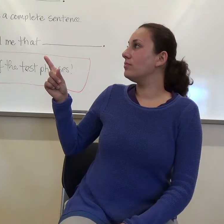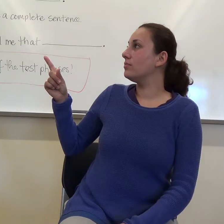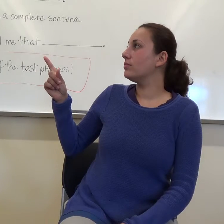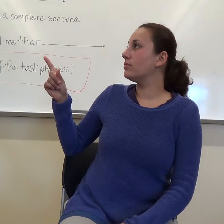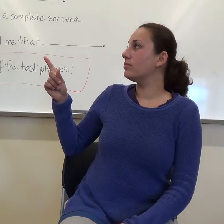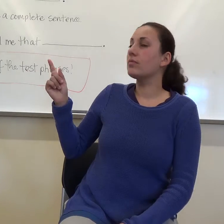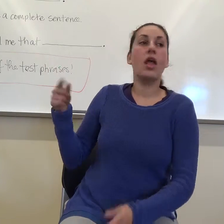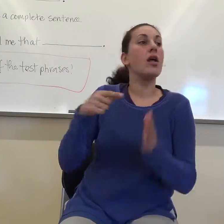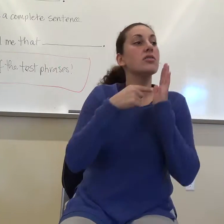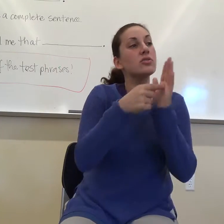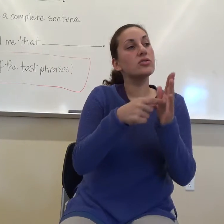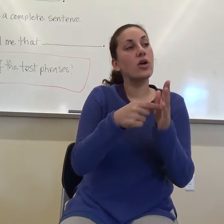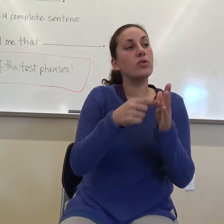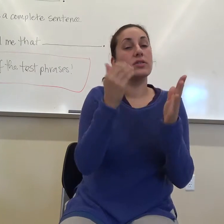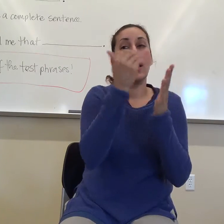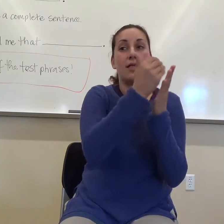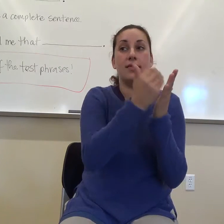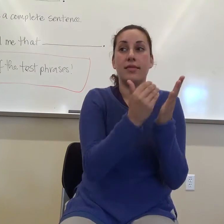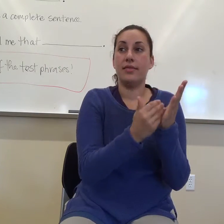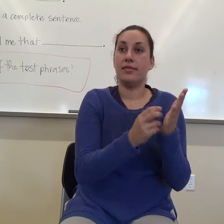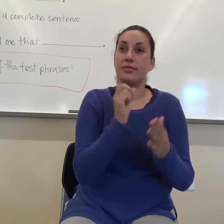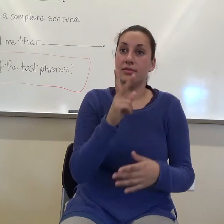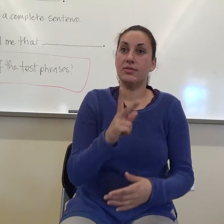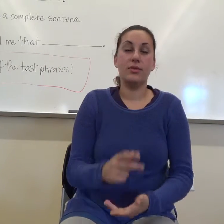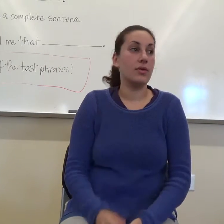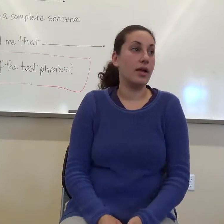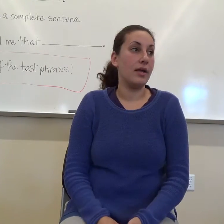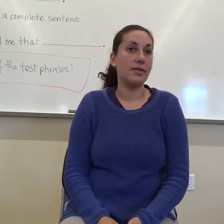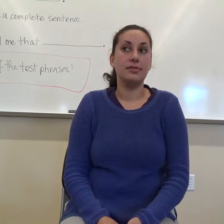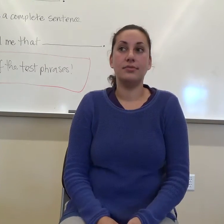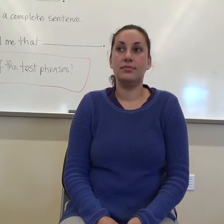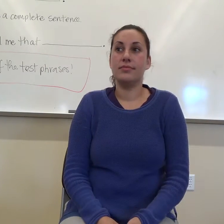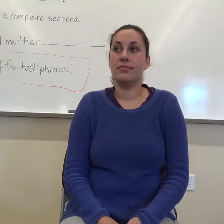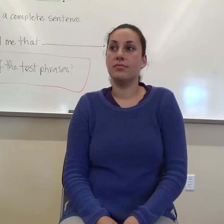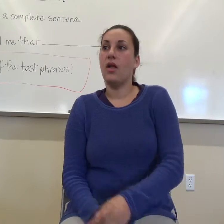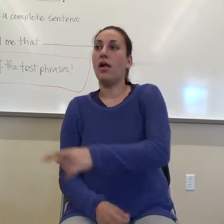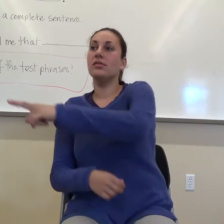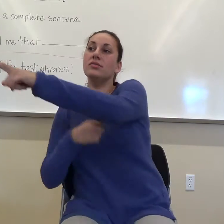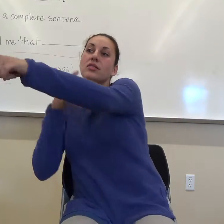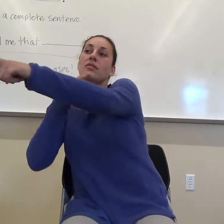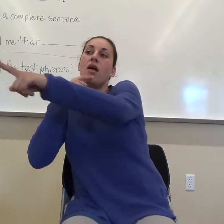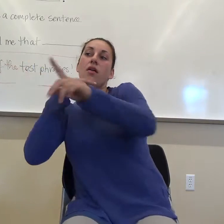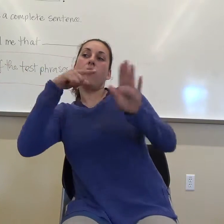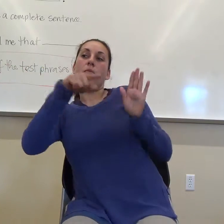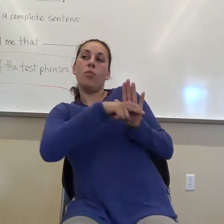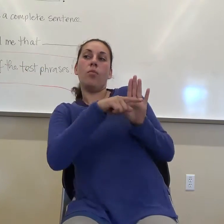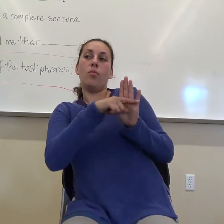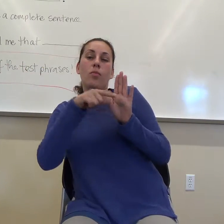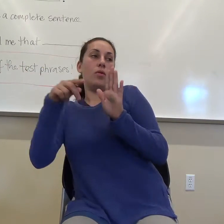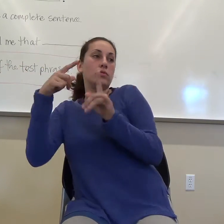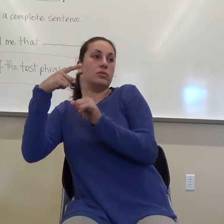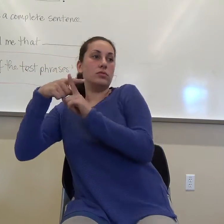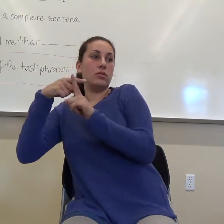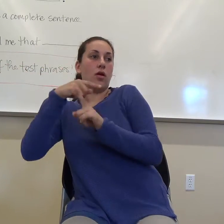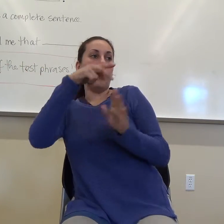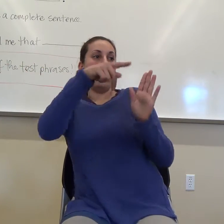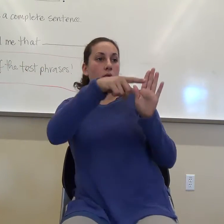a list. So There's a pros and cons. okay, so that indicates that you need to say, okay, what is this a